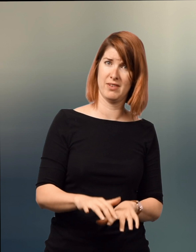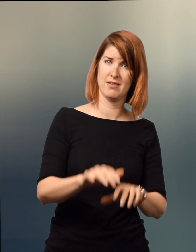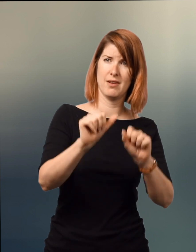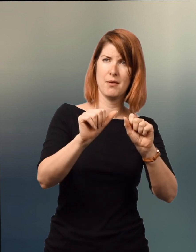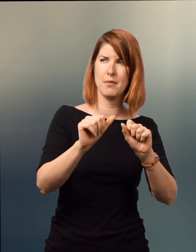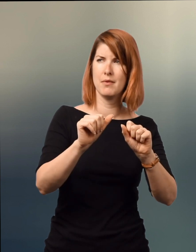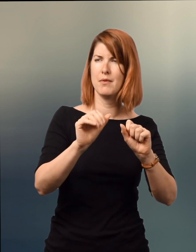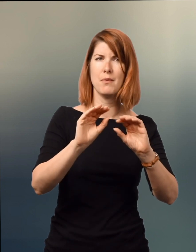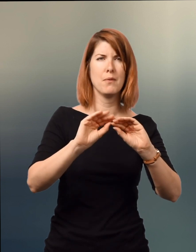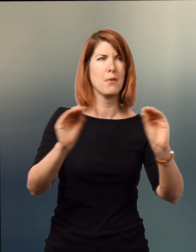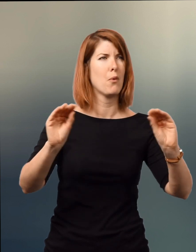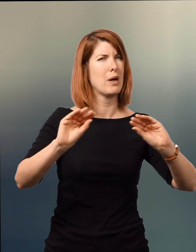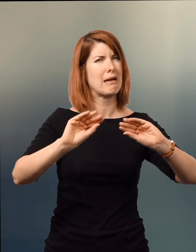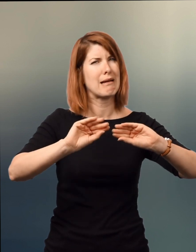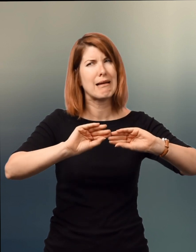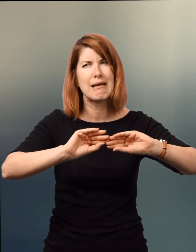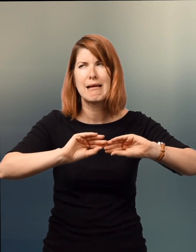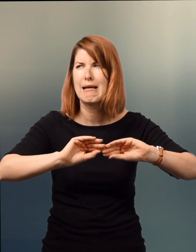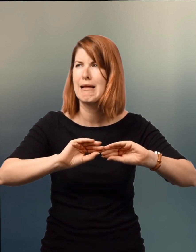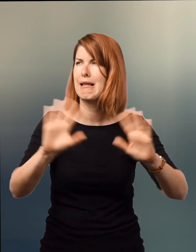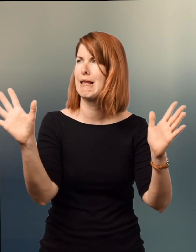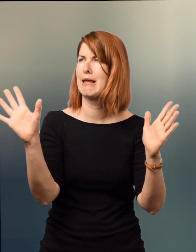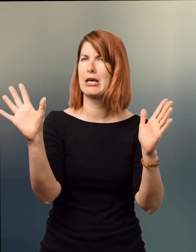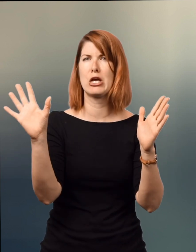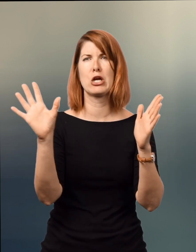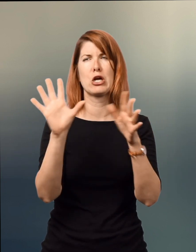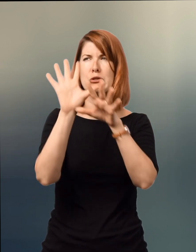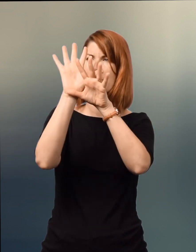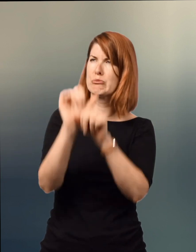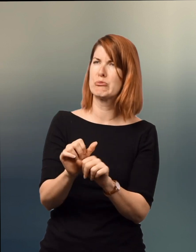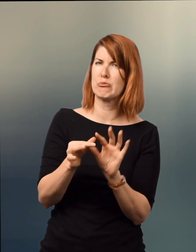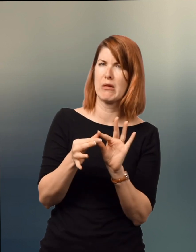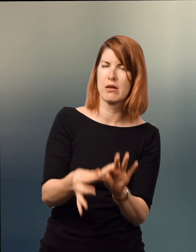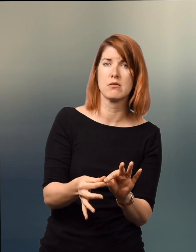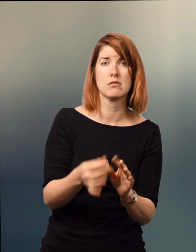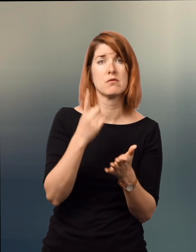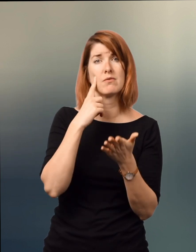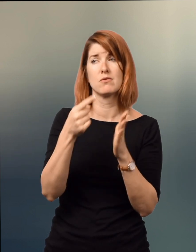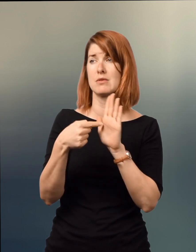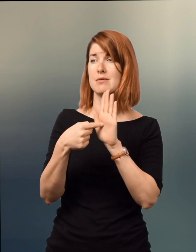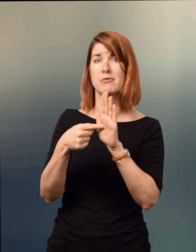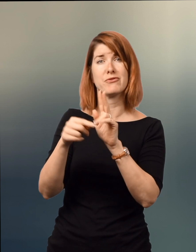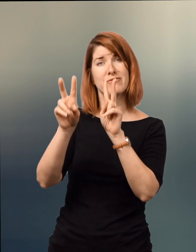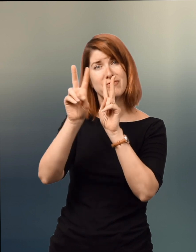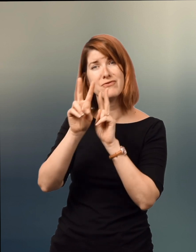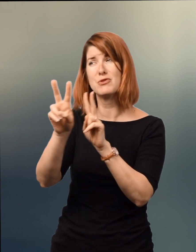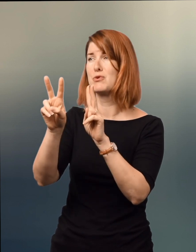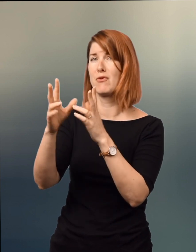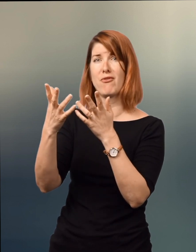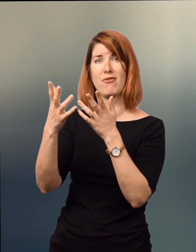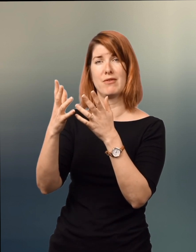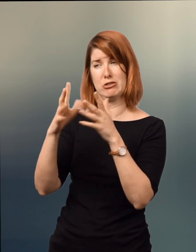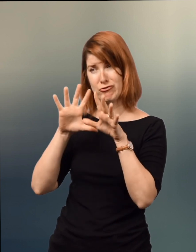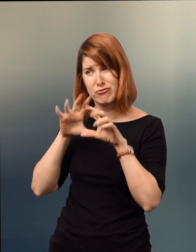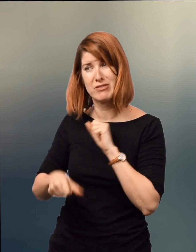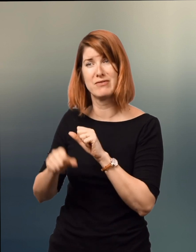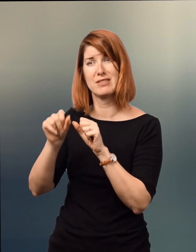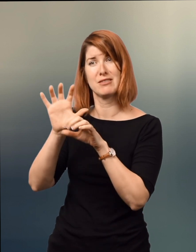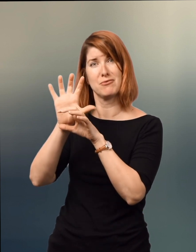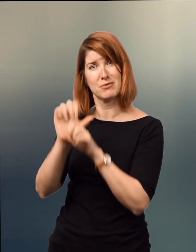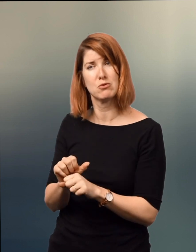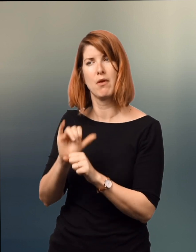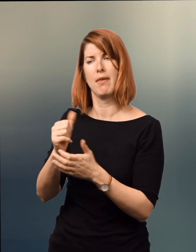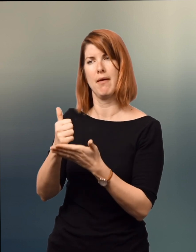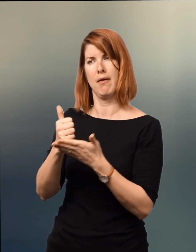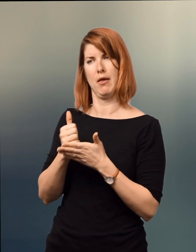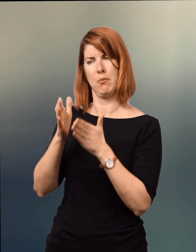of a clear symbolic ritual surrounding the loss. The grieving rituals that societies have developed are very important in helping